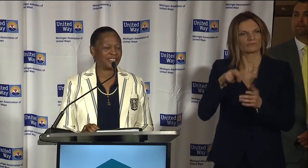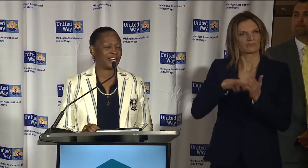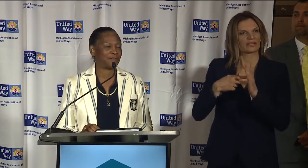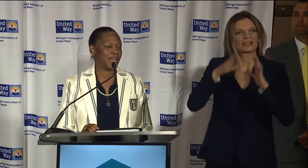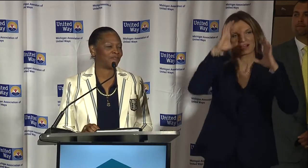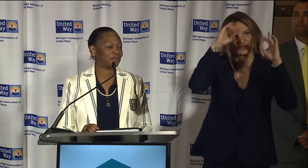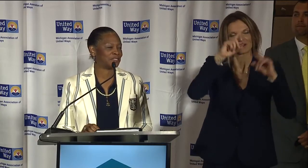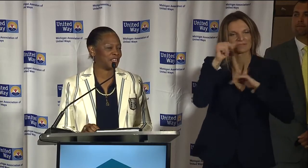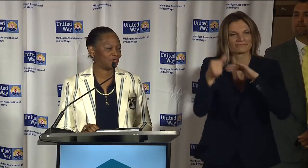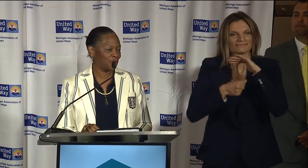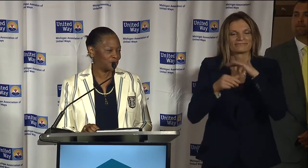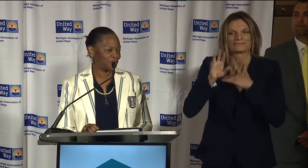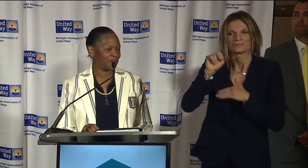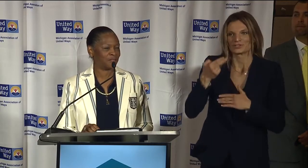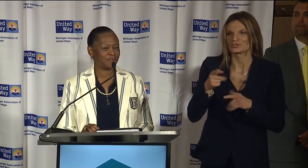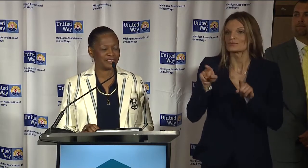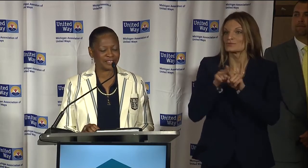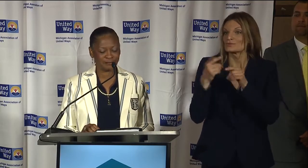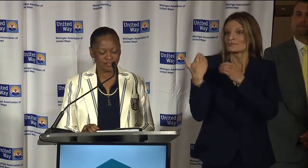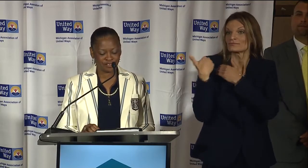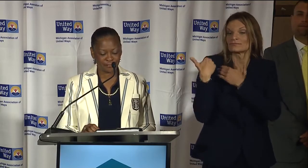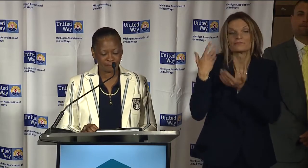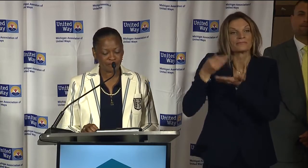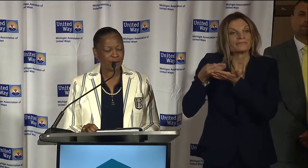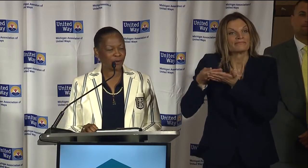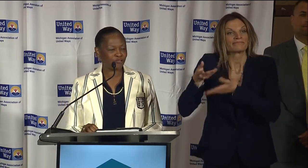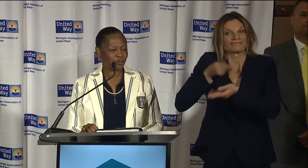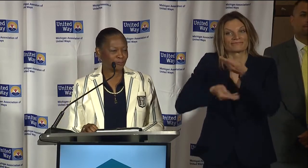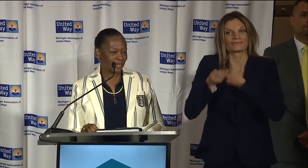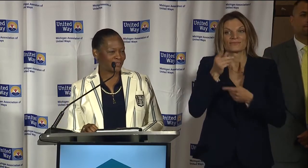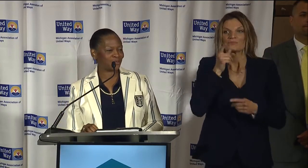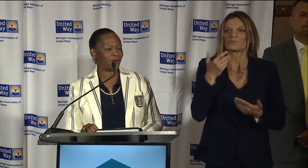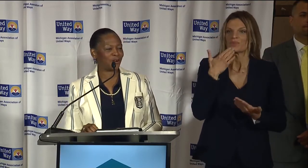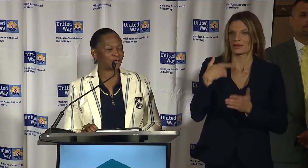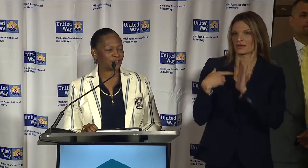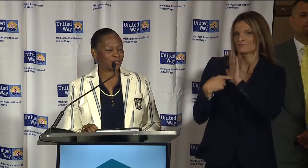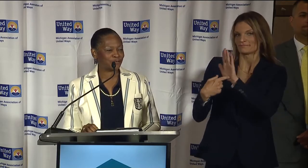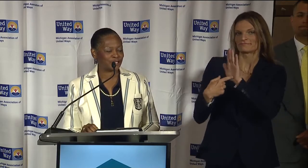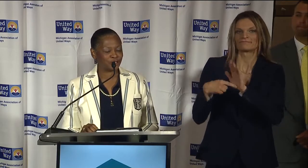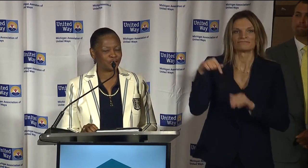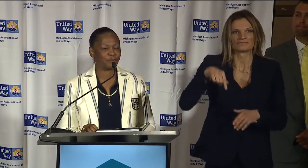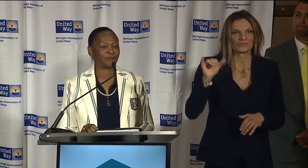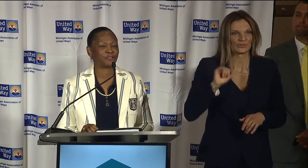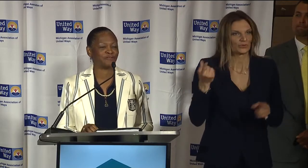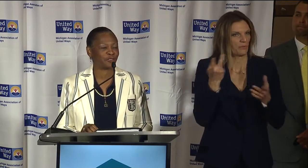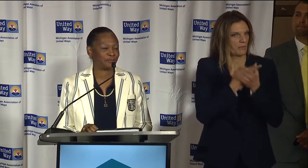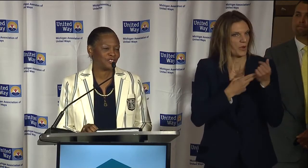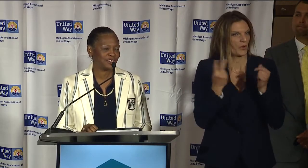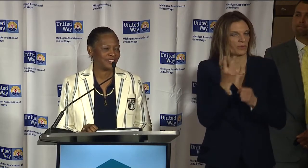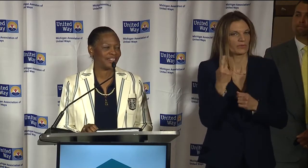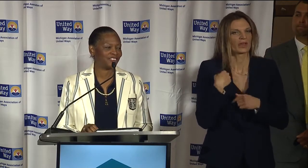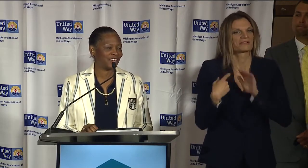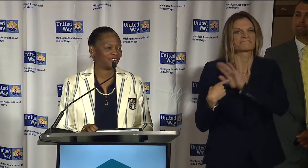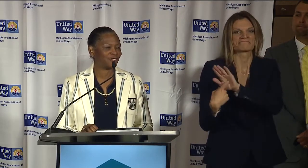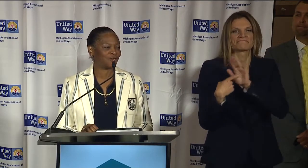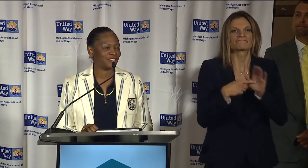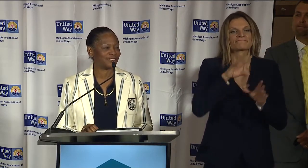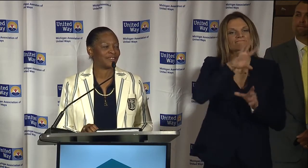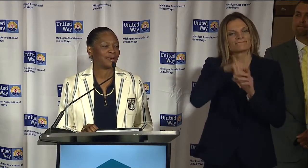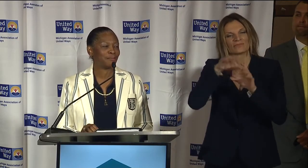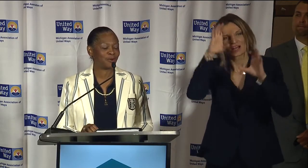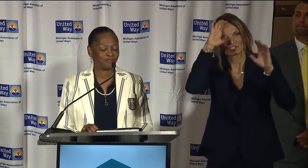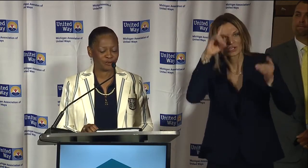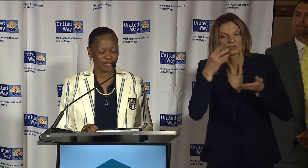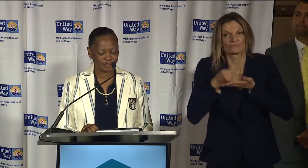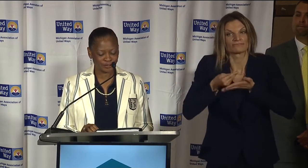be here today on behalf of the State Treasurer of the great state of Michigan, Rachel Eubanks, who also serves as the chairperson for the Michigan Education